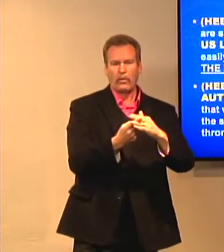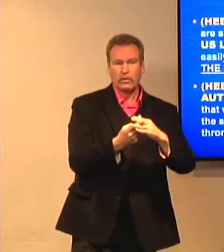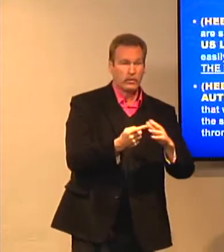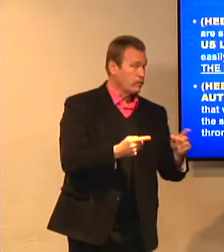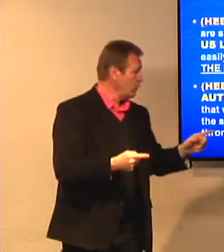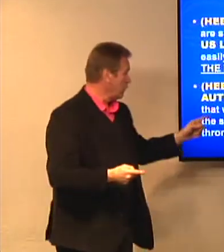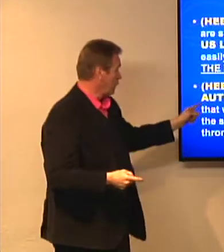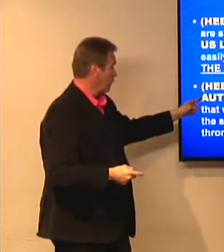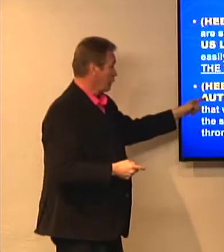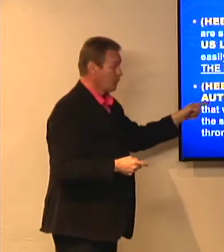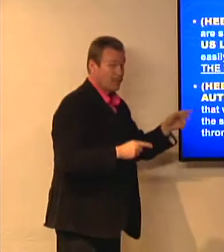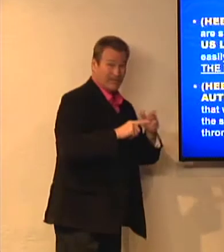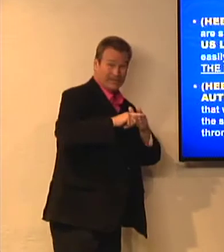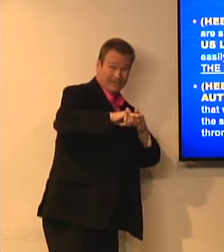The initiator, the starter,